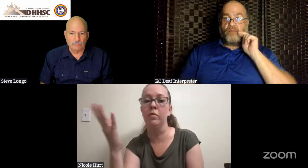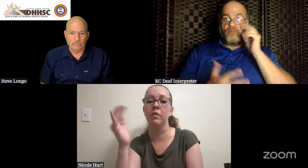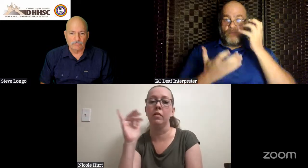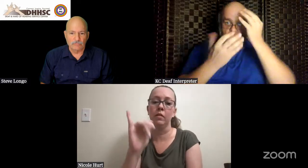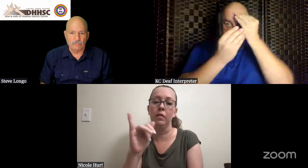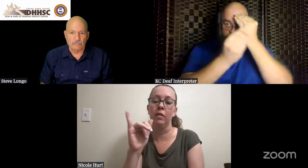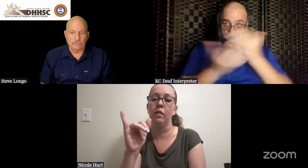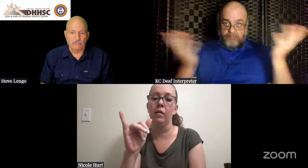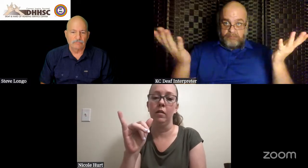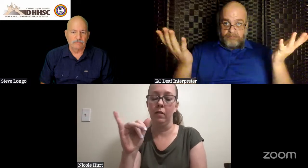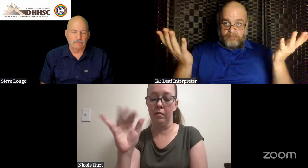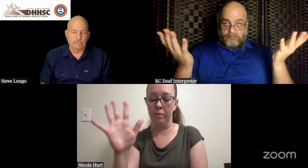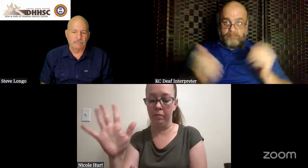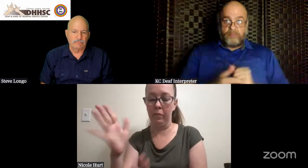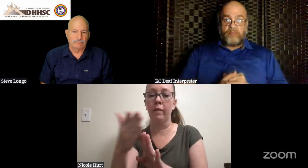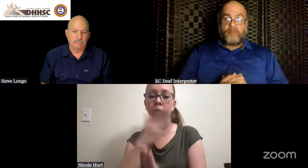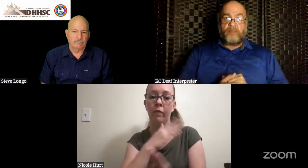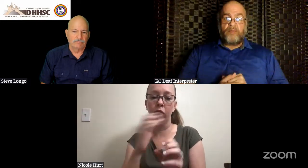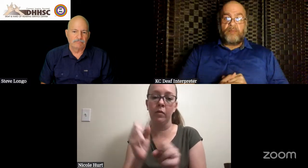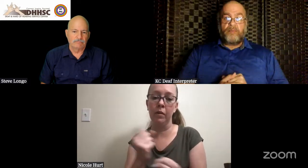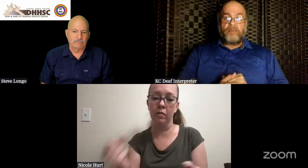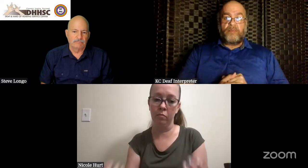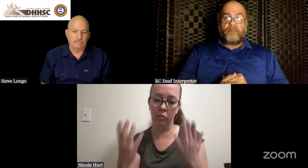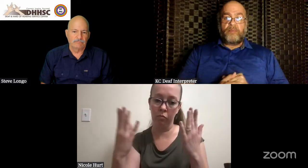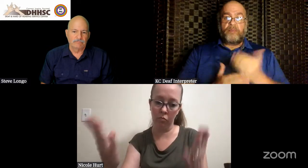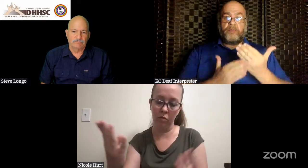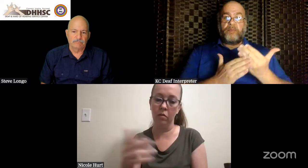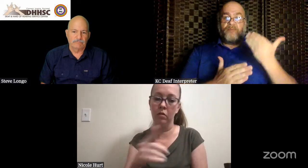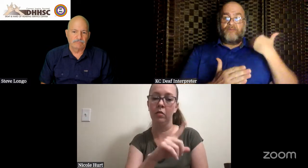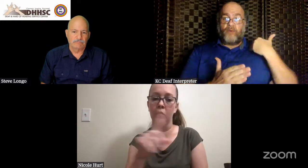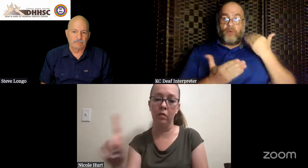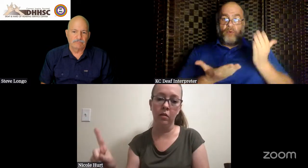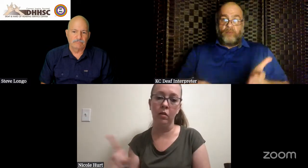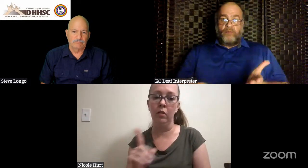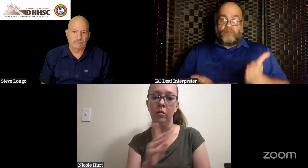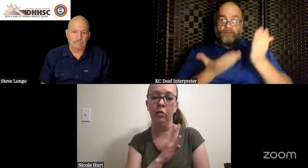Ms. Nicole, I would like to,